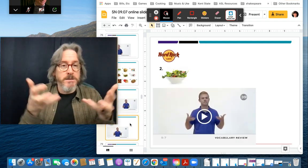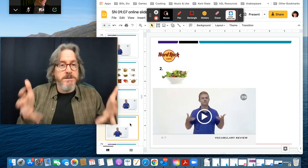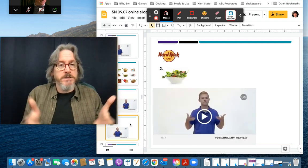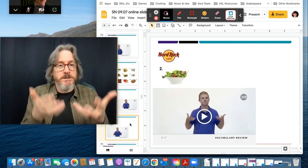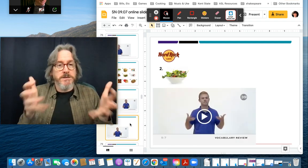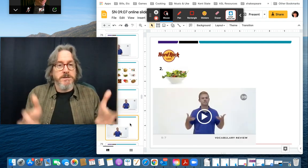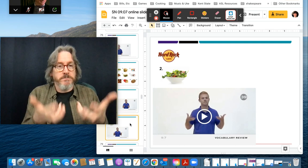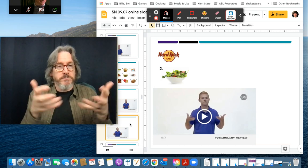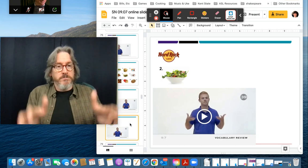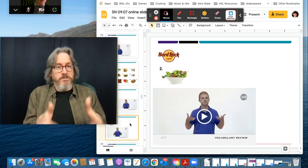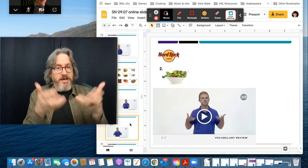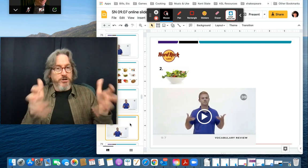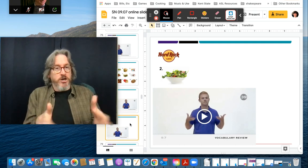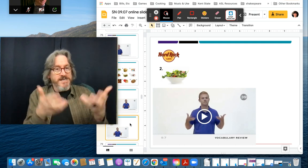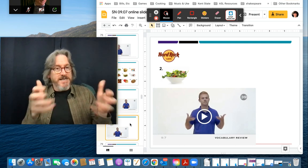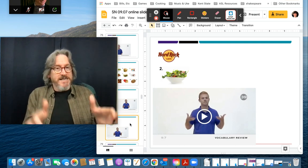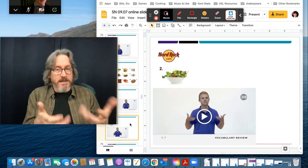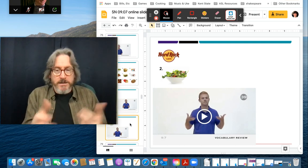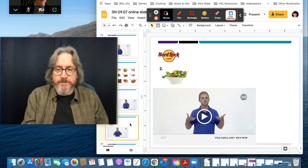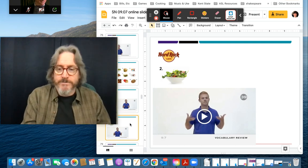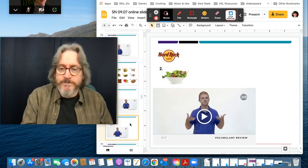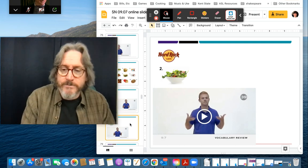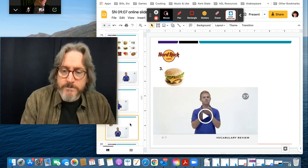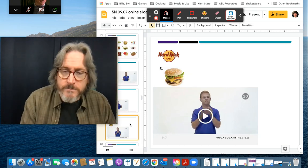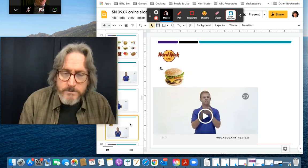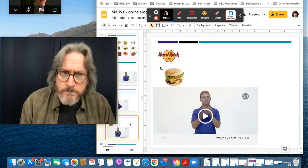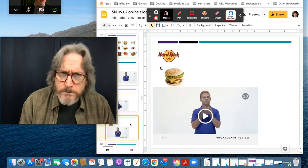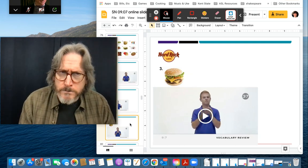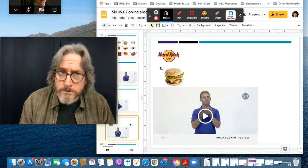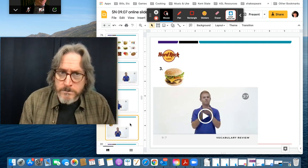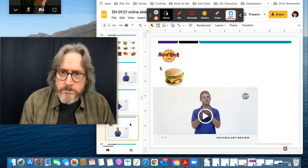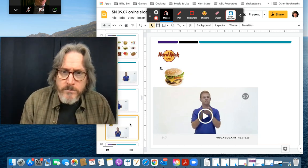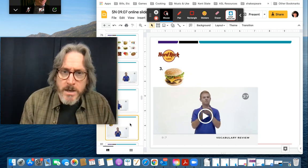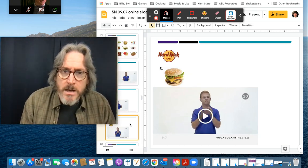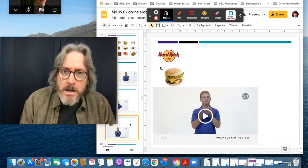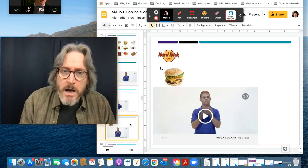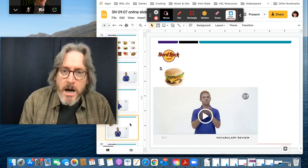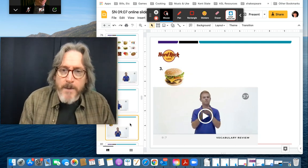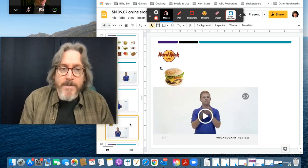Salad, like you're tossing a salad.